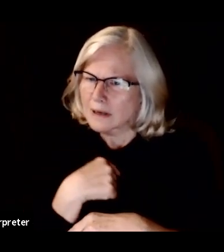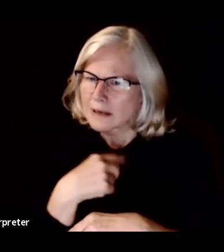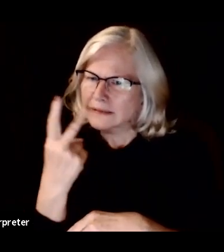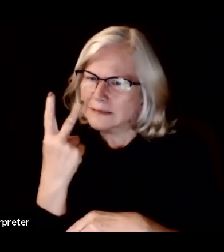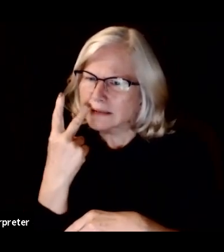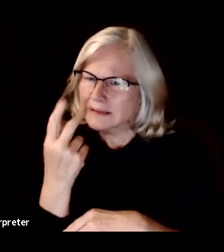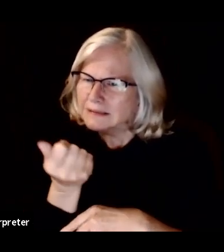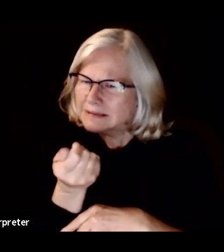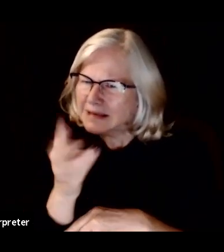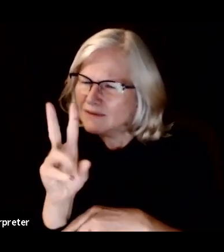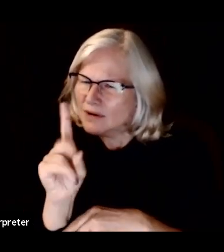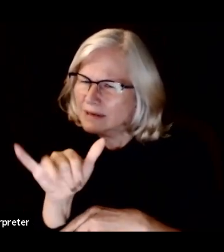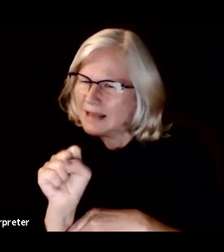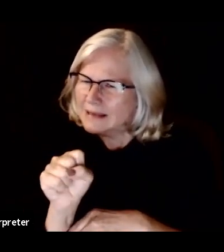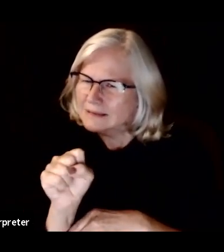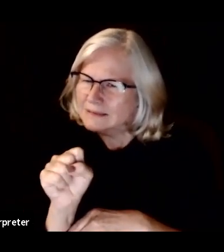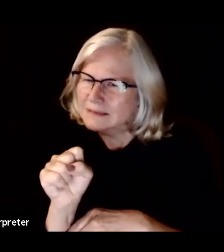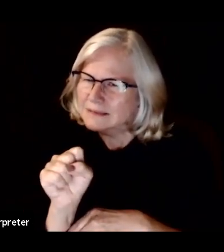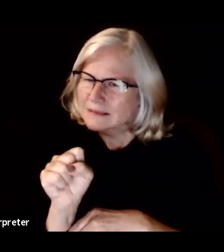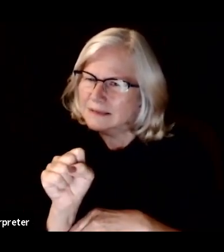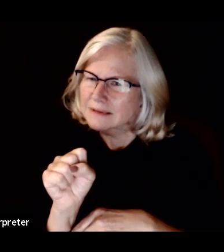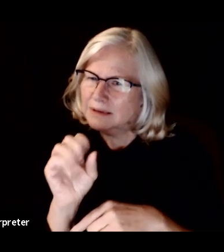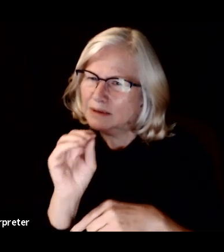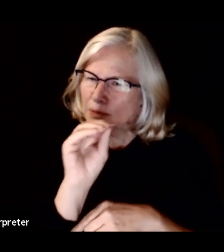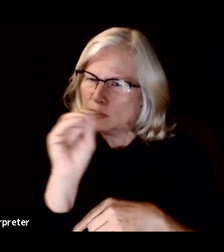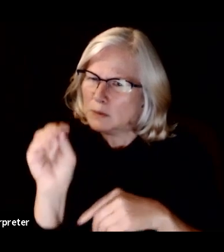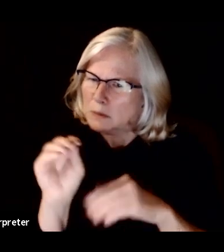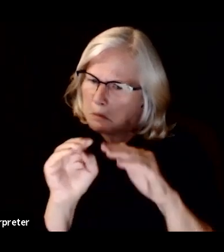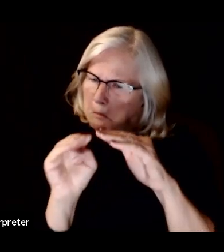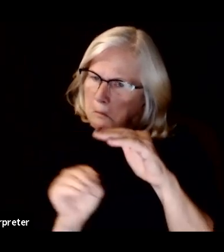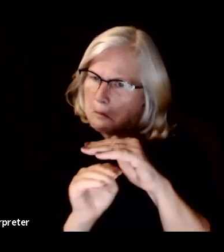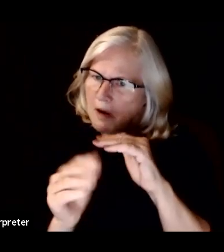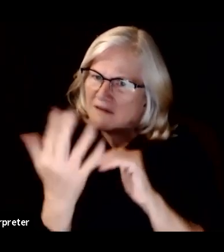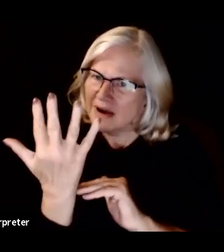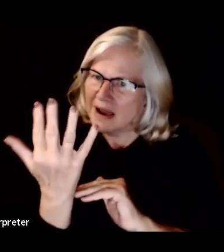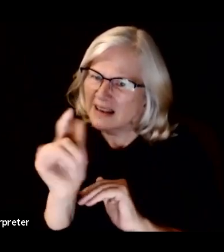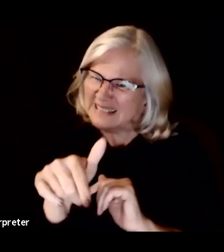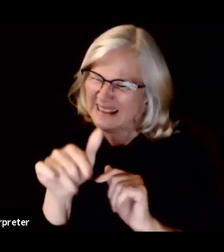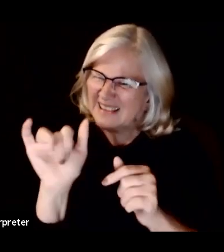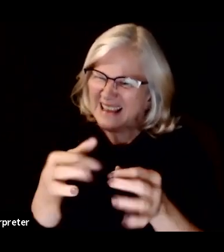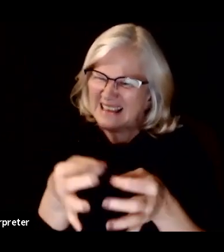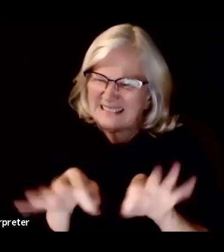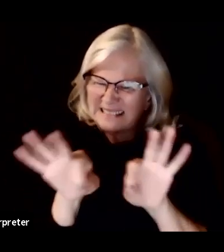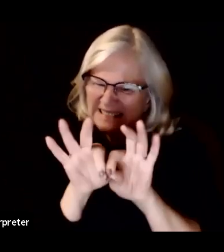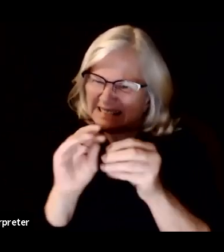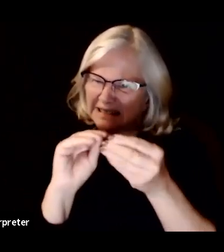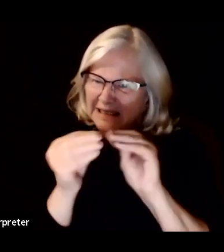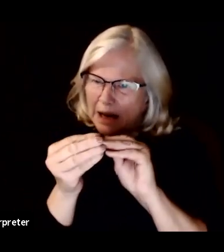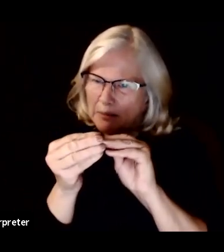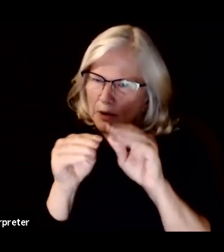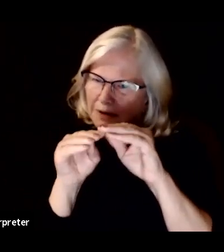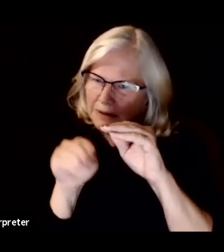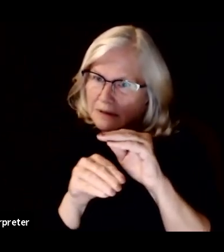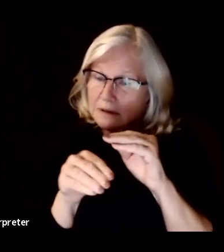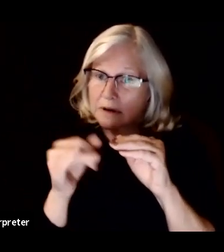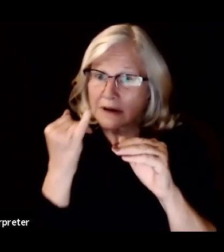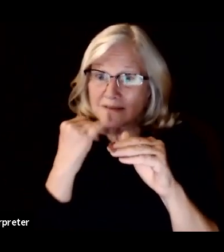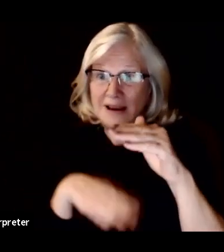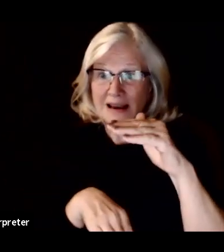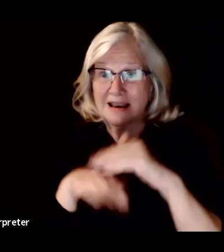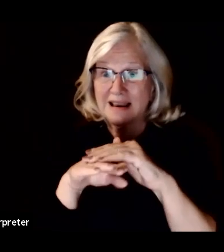5%, which is a critical threshold that we watch carefully, that we consider a 5% test positivity rate to be a